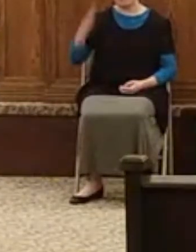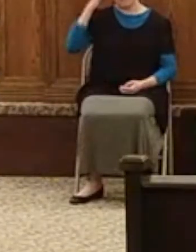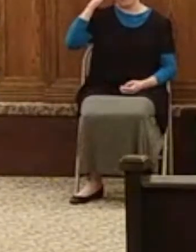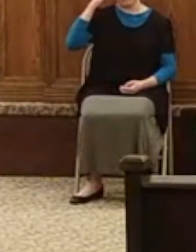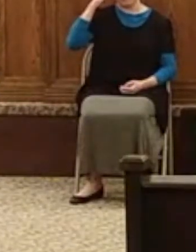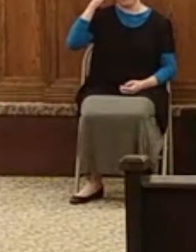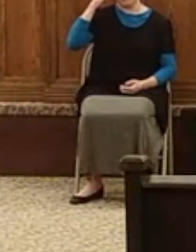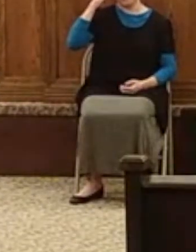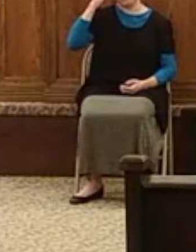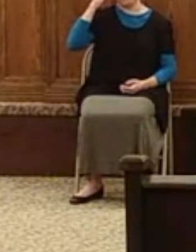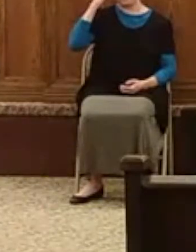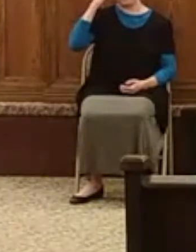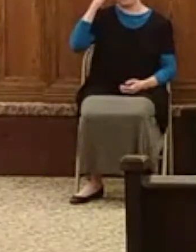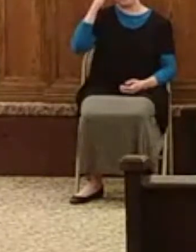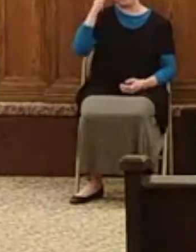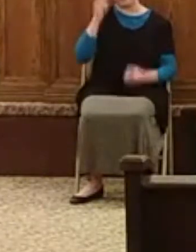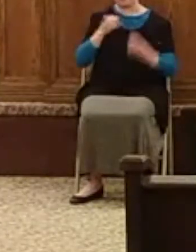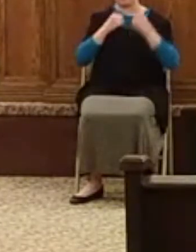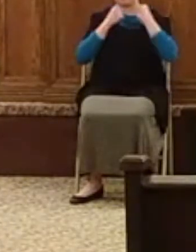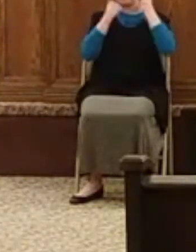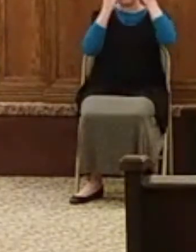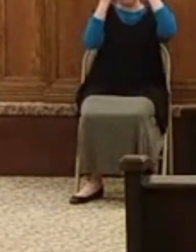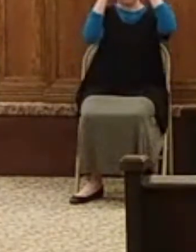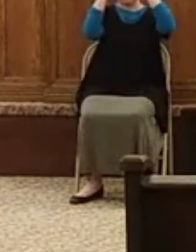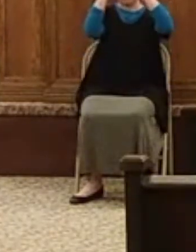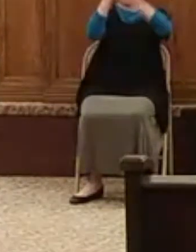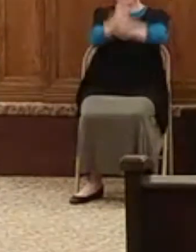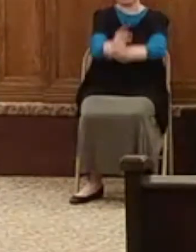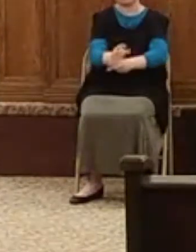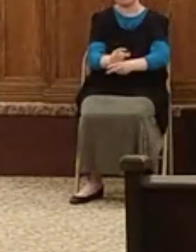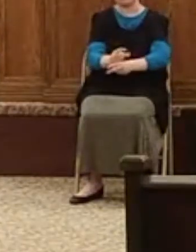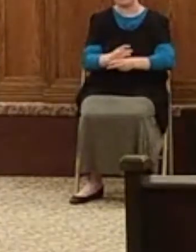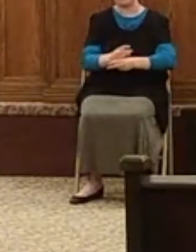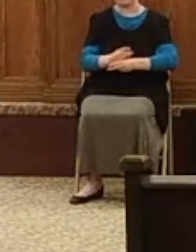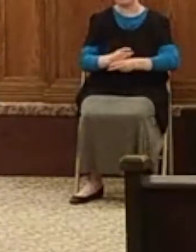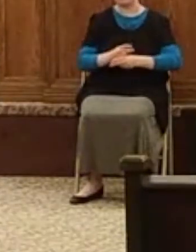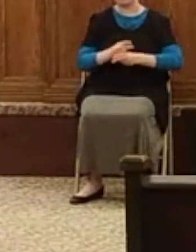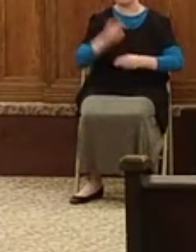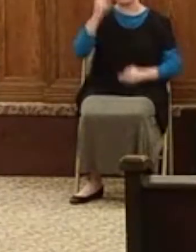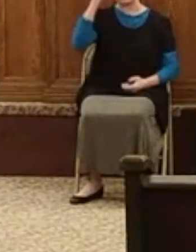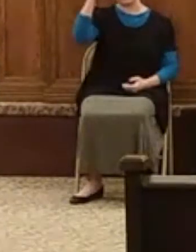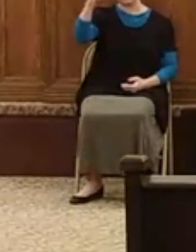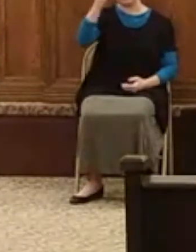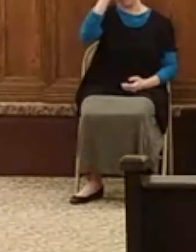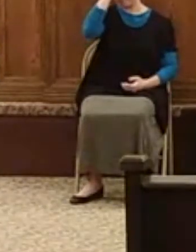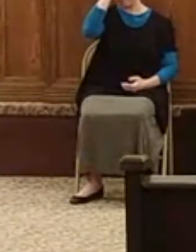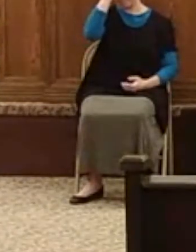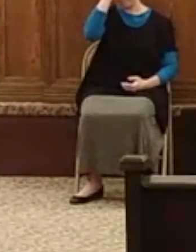know that they can cast all their cares upon him